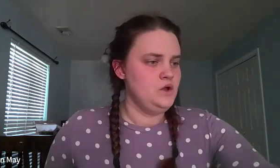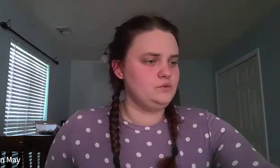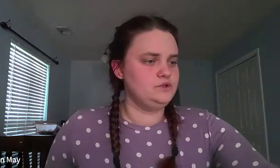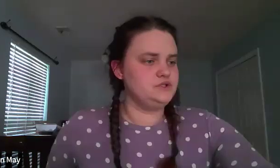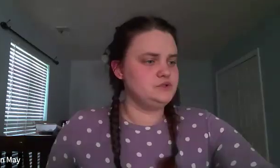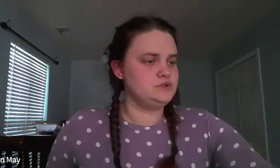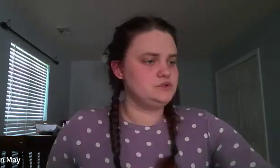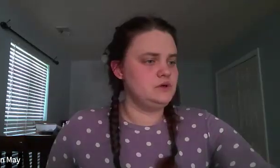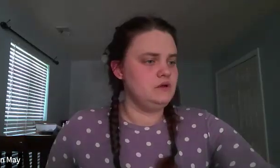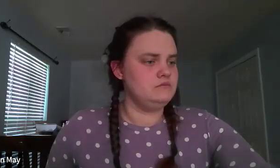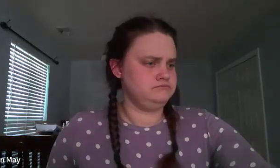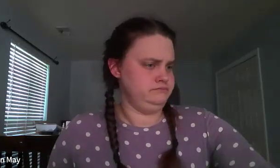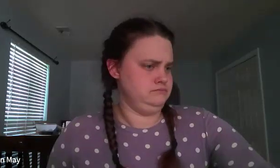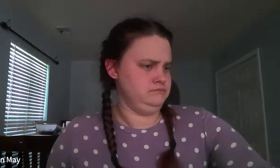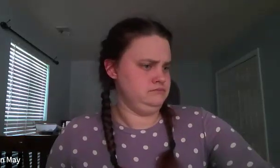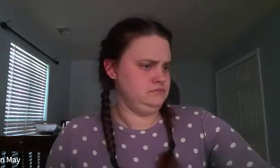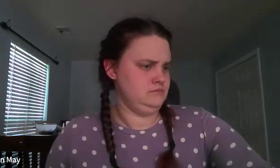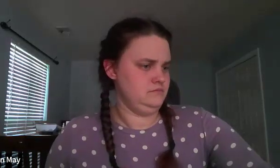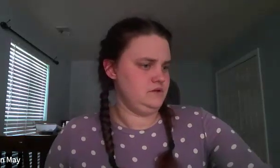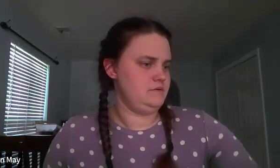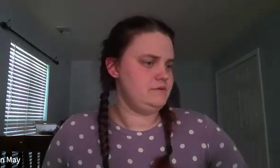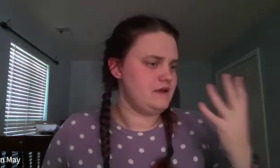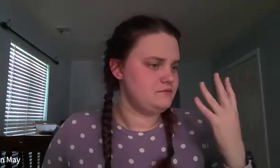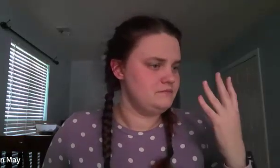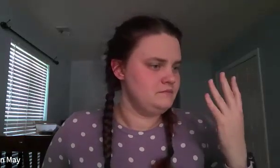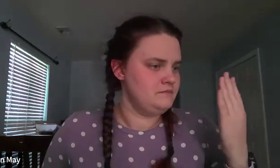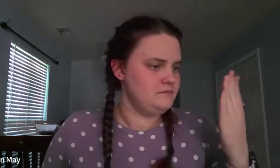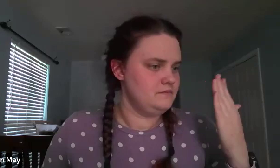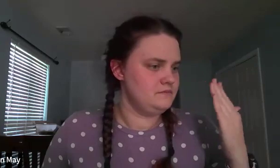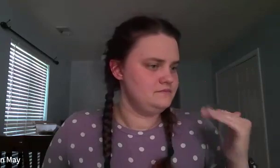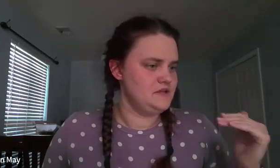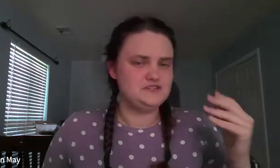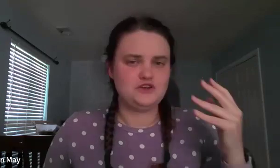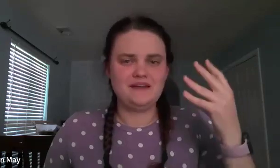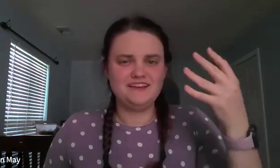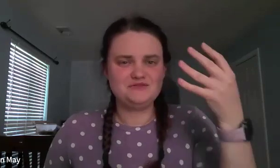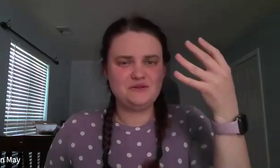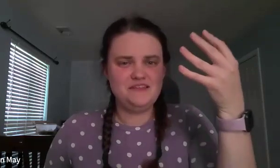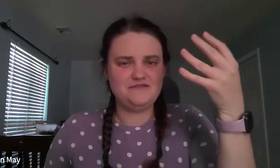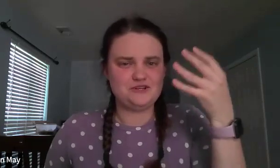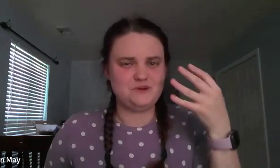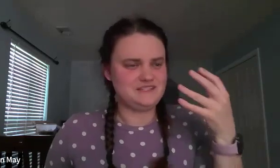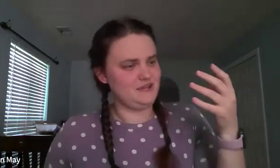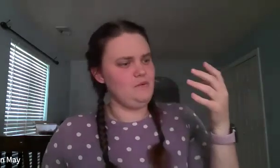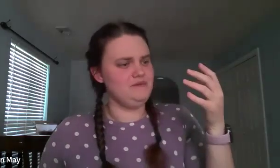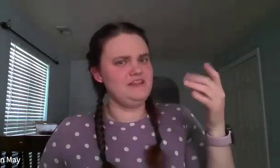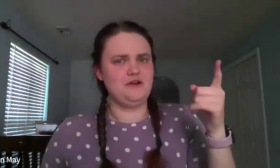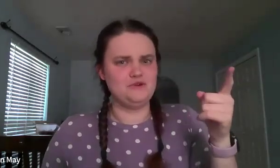we'll do, we got 4. Sorry, my list was only like 4 sports. I was like, oh, wait a minute, there are more